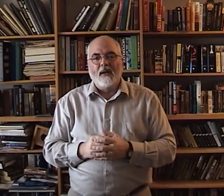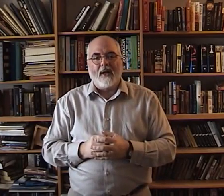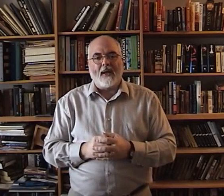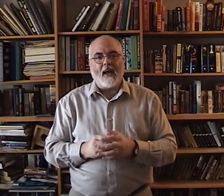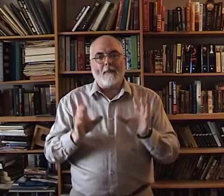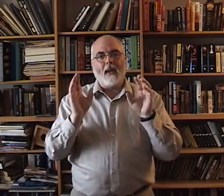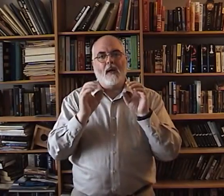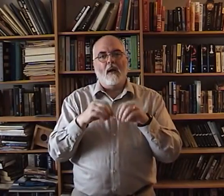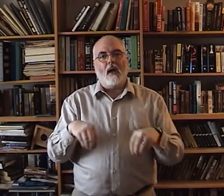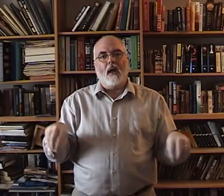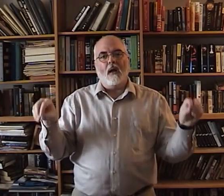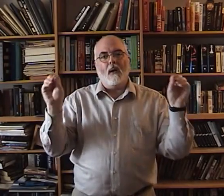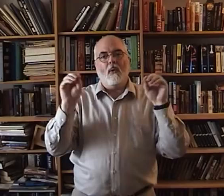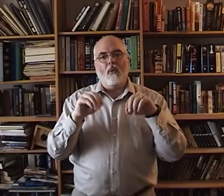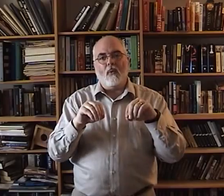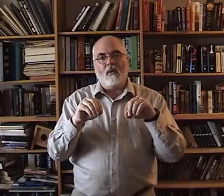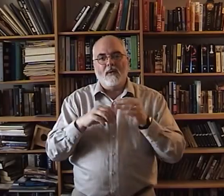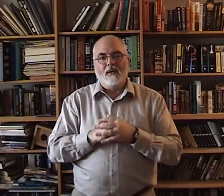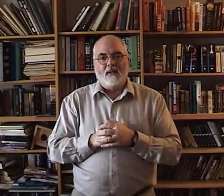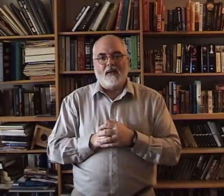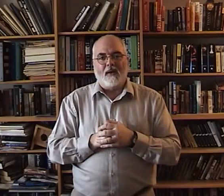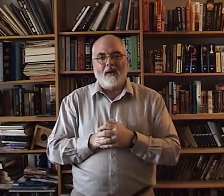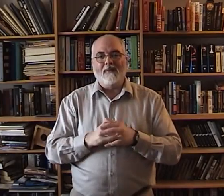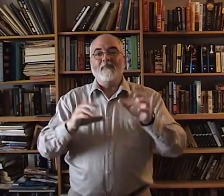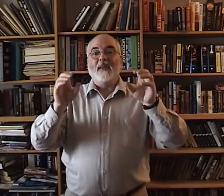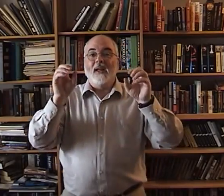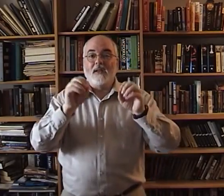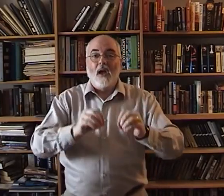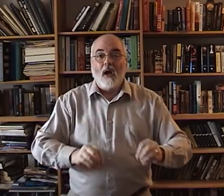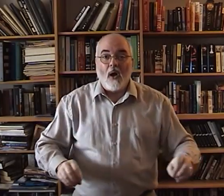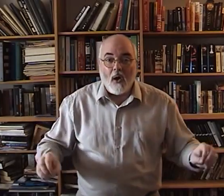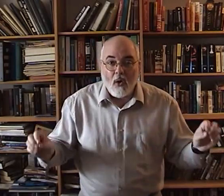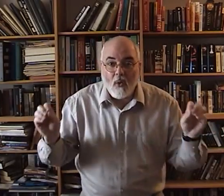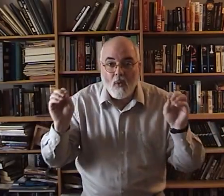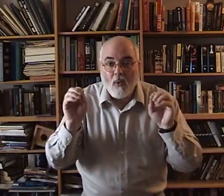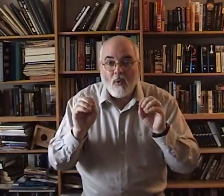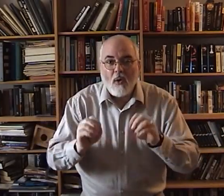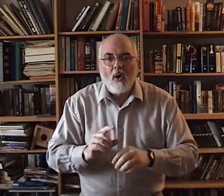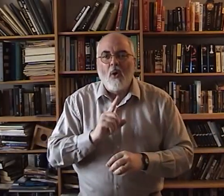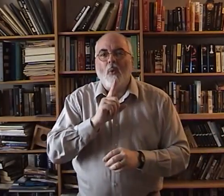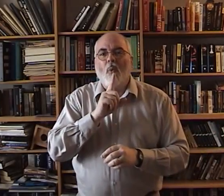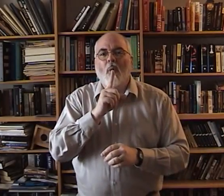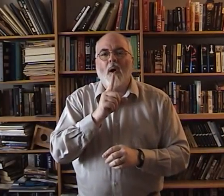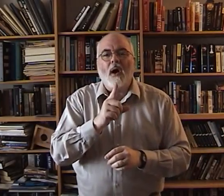It can't be oh. All right. It's oh, what